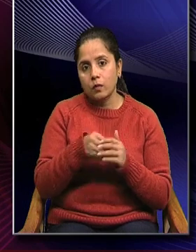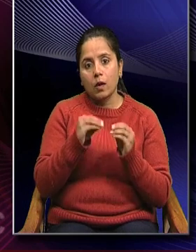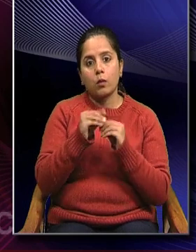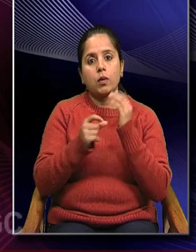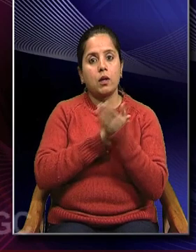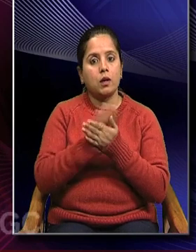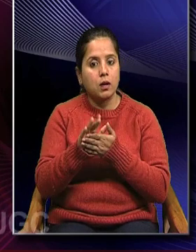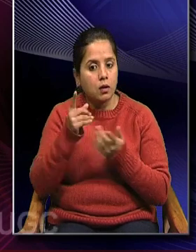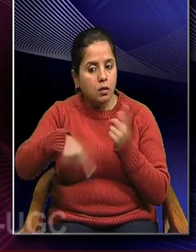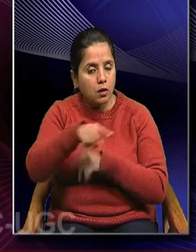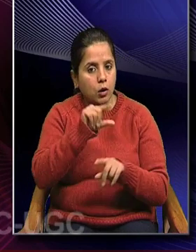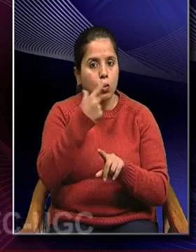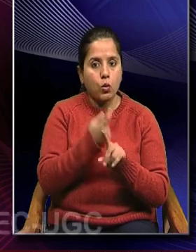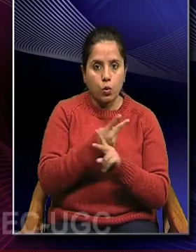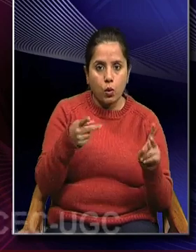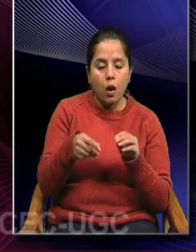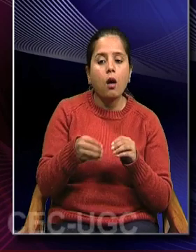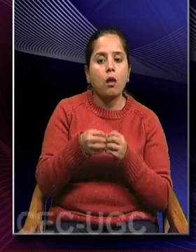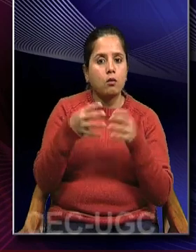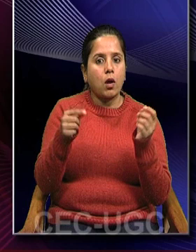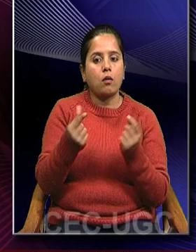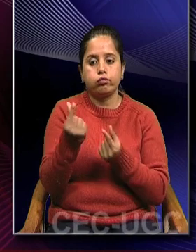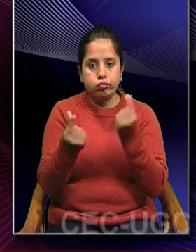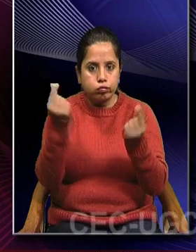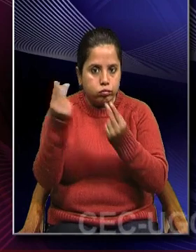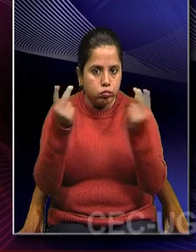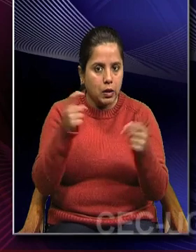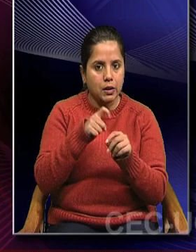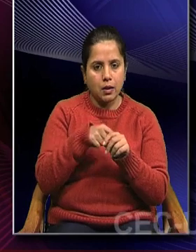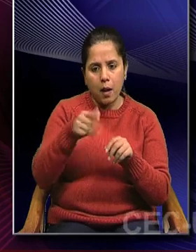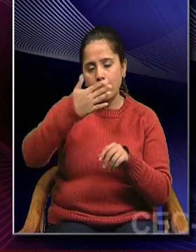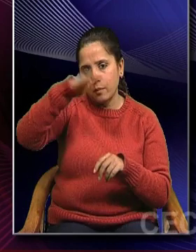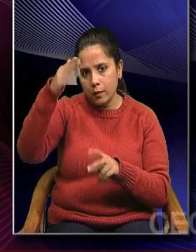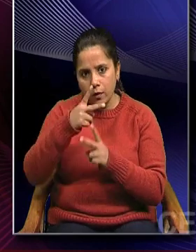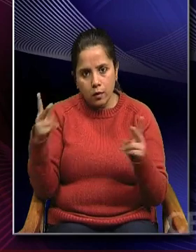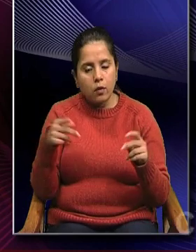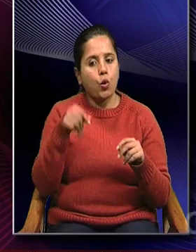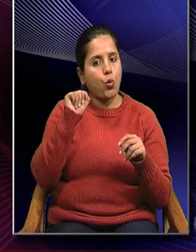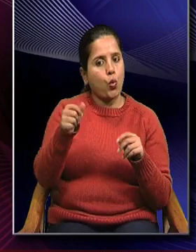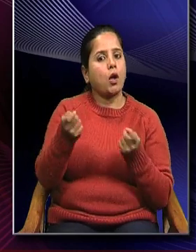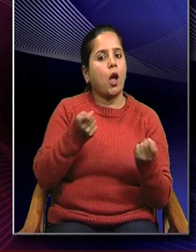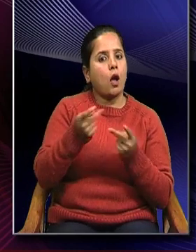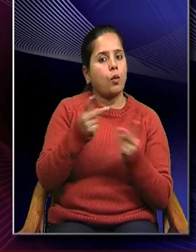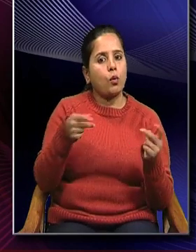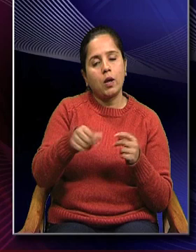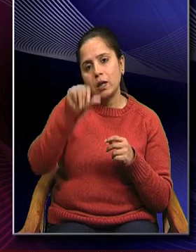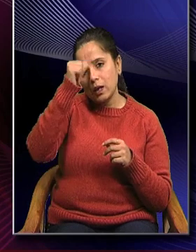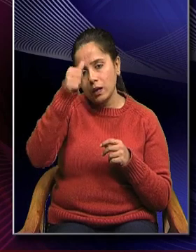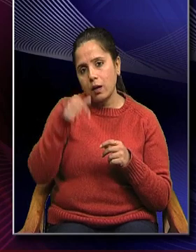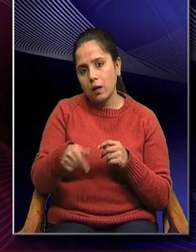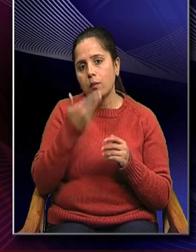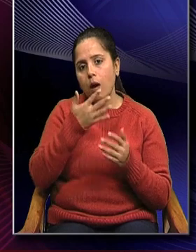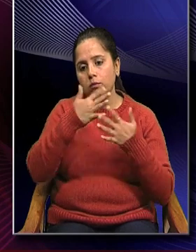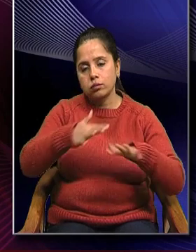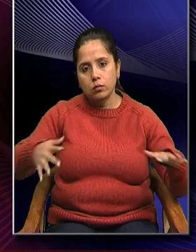shipping, etc., it grew leaps and bounds during this period because of its control over the Indian coastal and